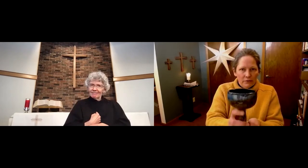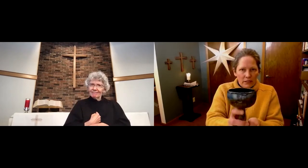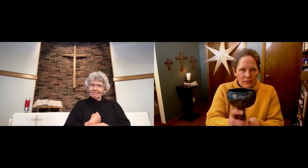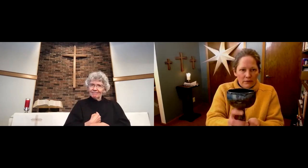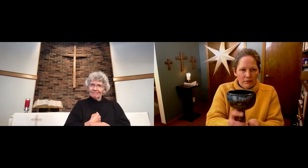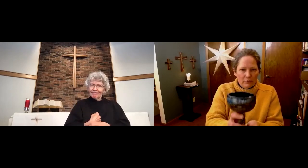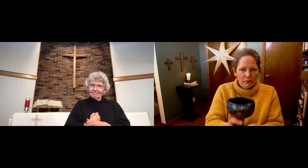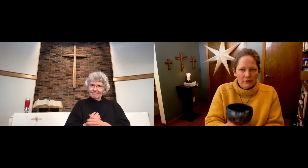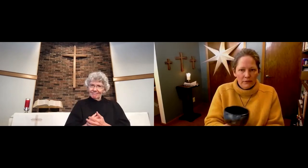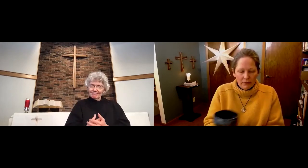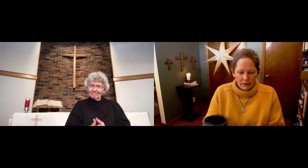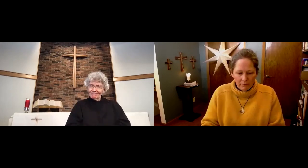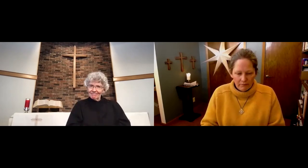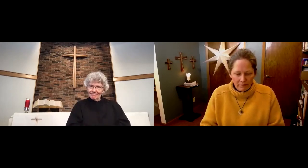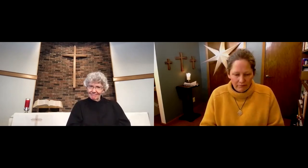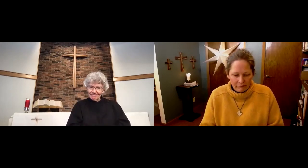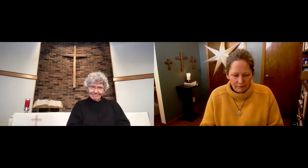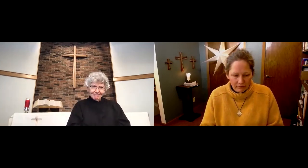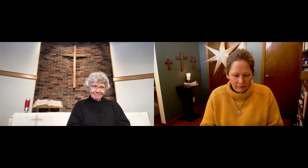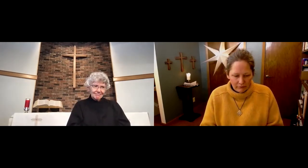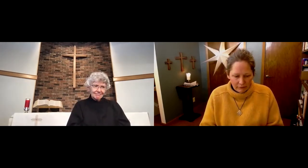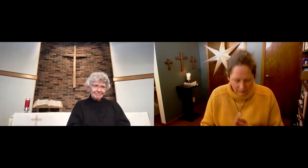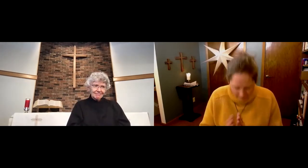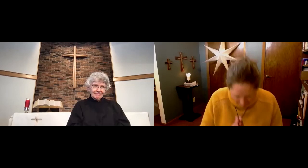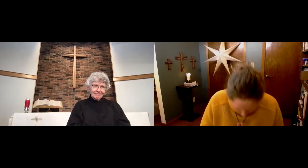Do this for the remembrance of me."